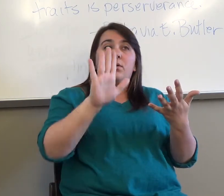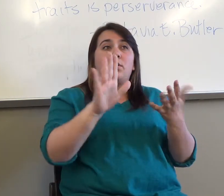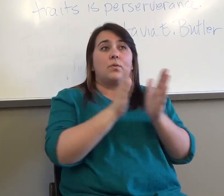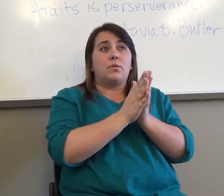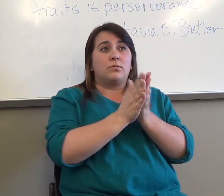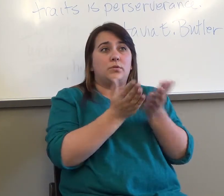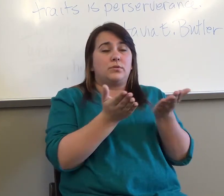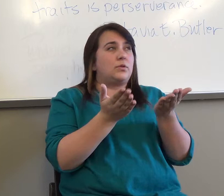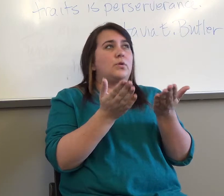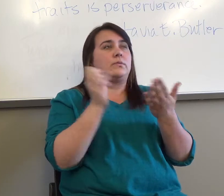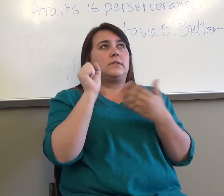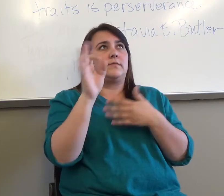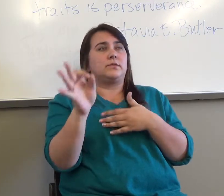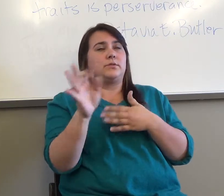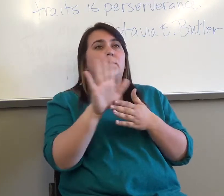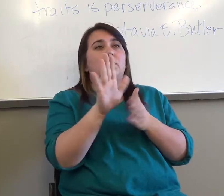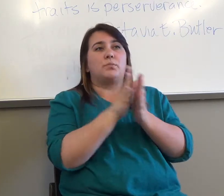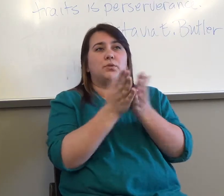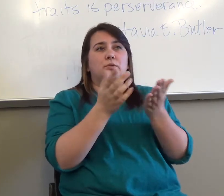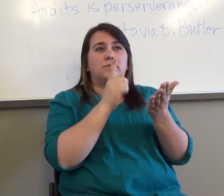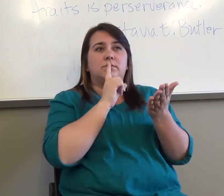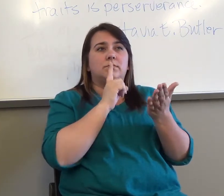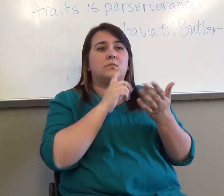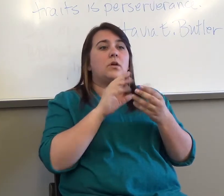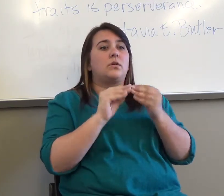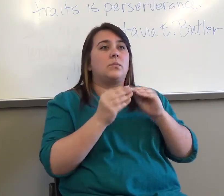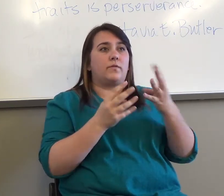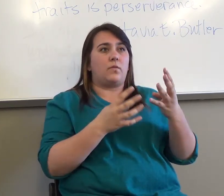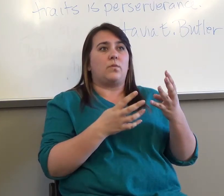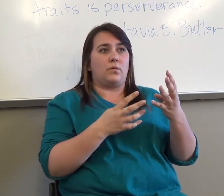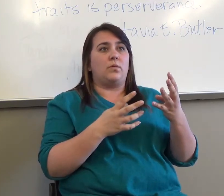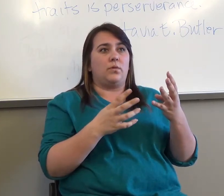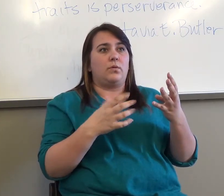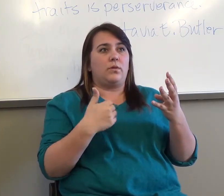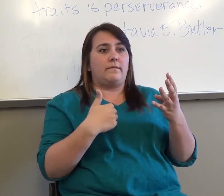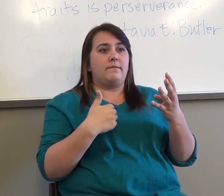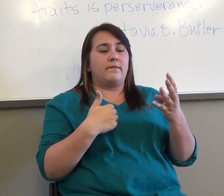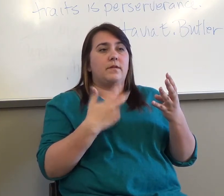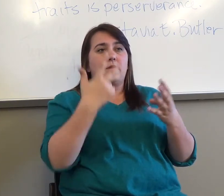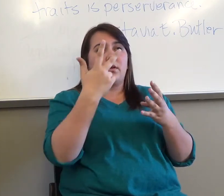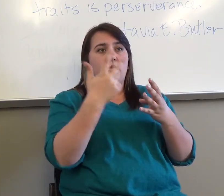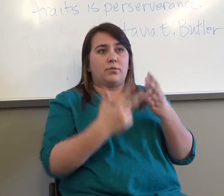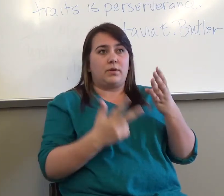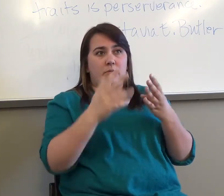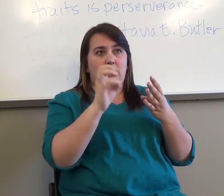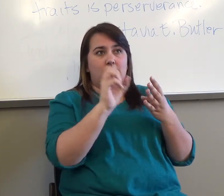it's San Francisco. It's San Francisco. It gives you, it's going to walk you through building an essay about San Francisco.